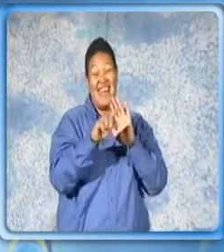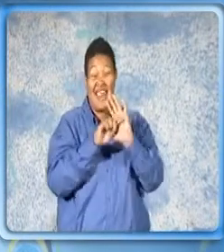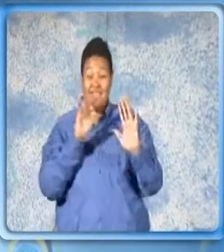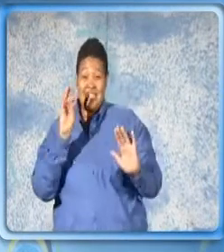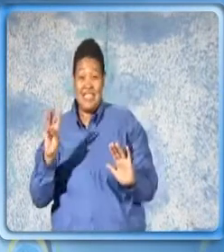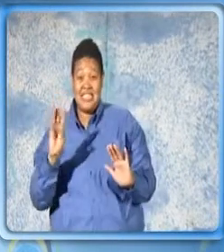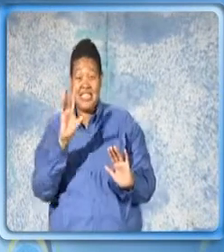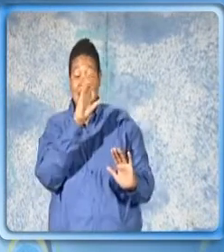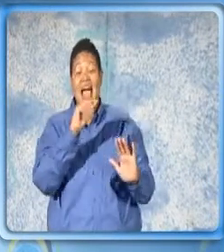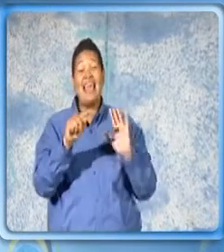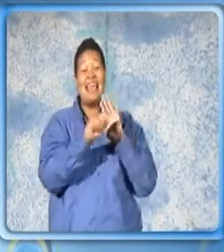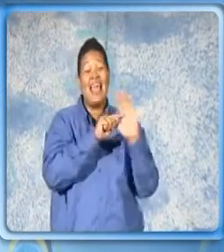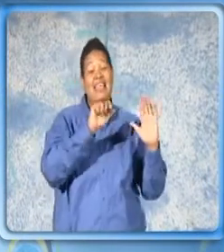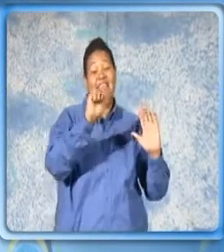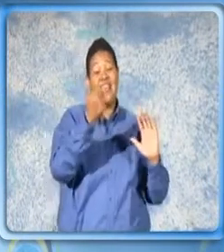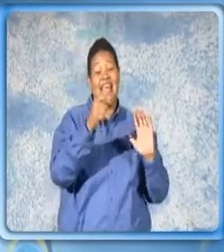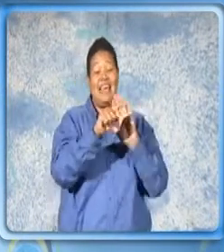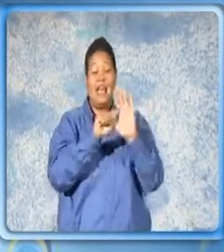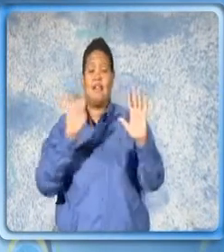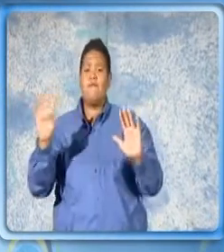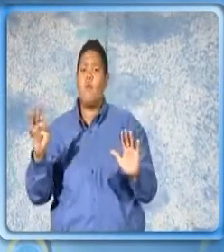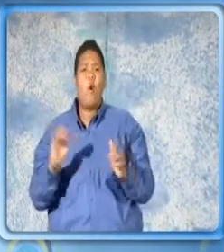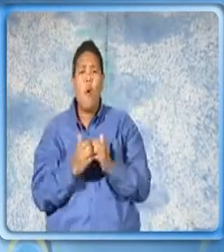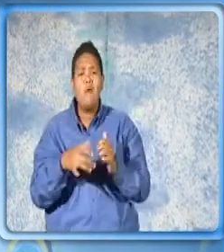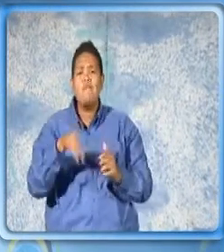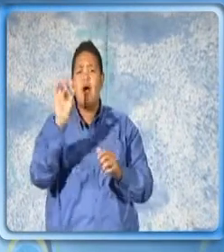and -10, -4 respectively?